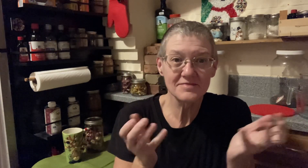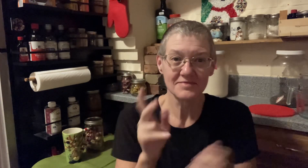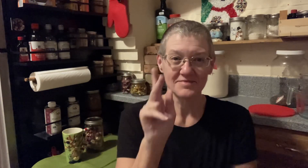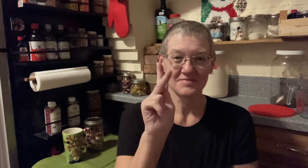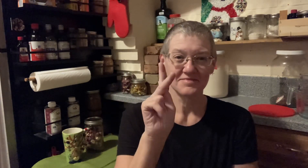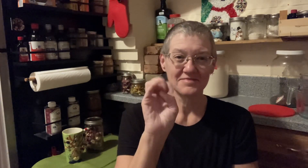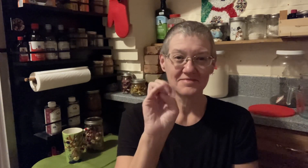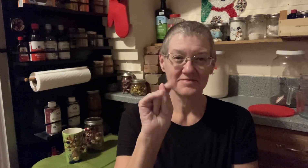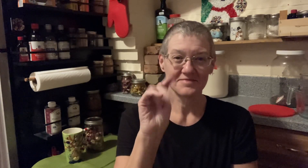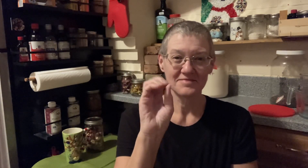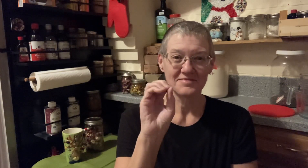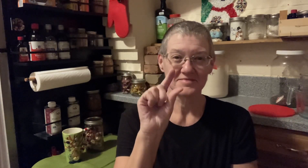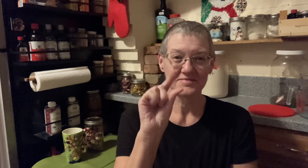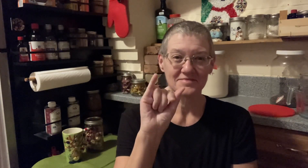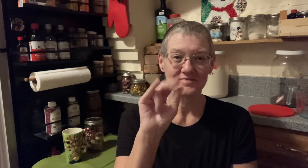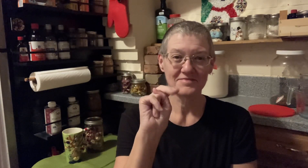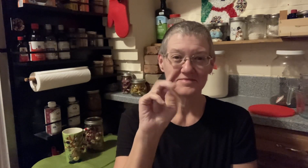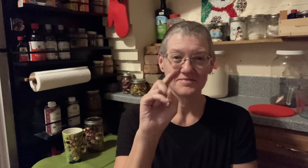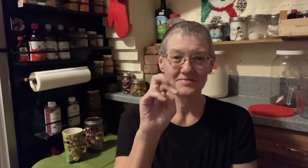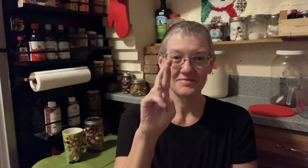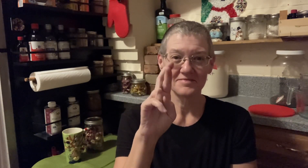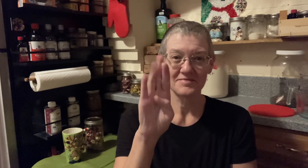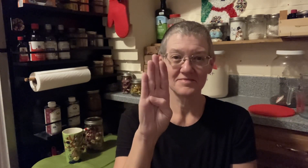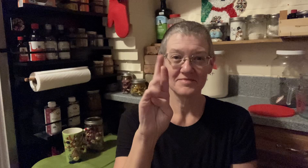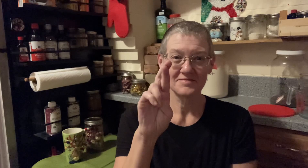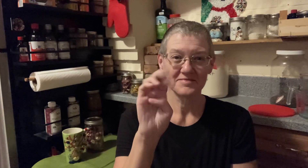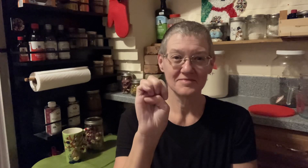make keto gingerbread.